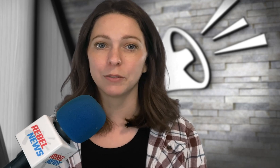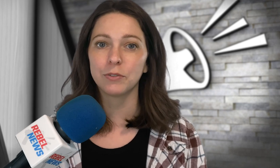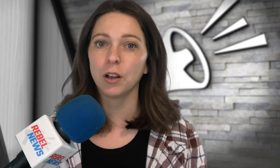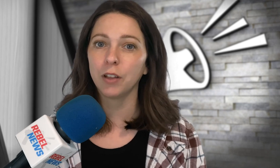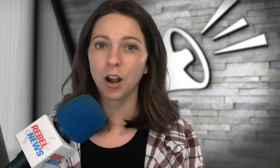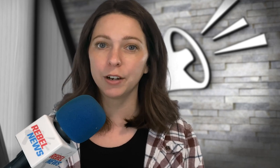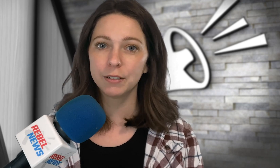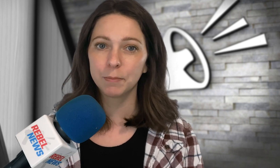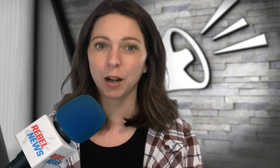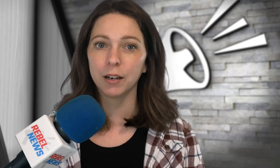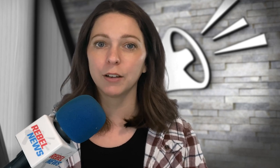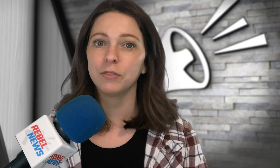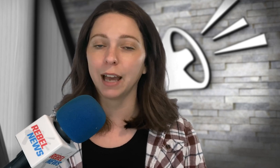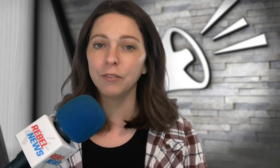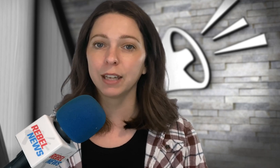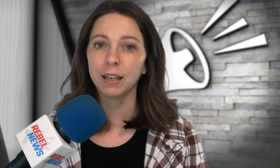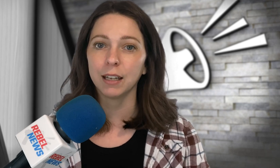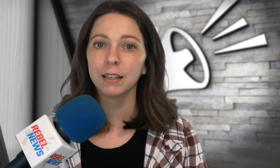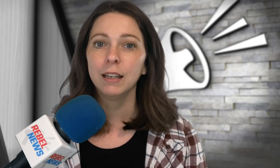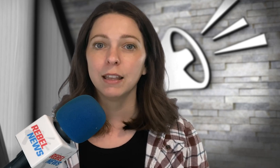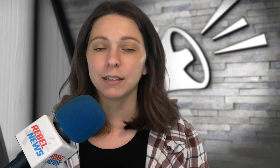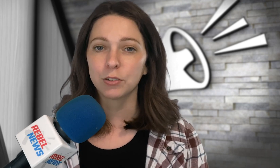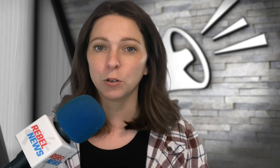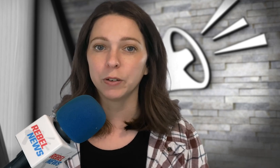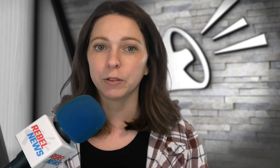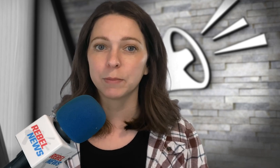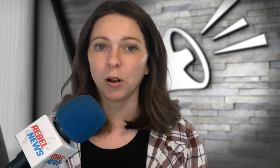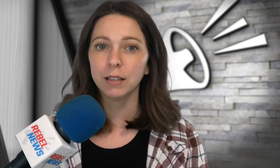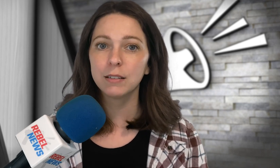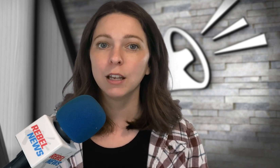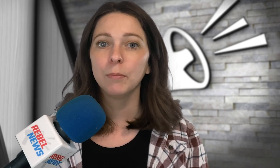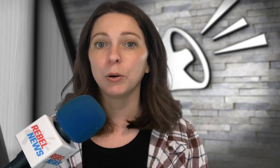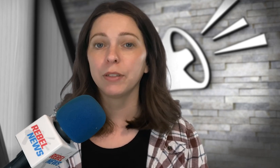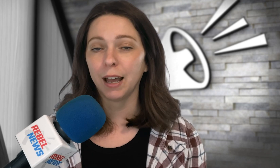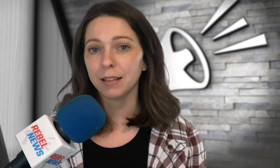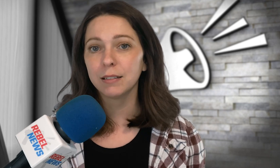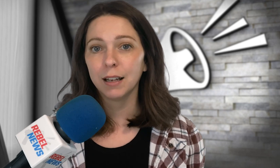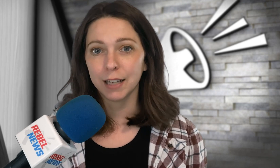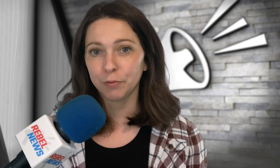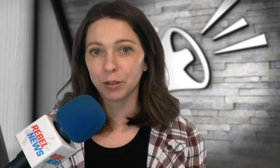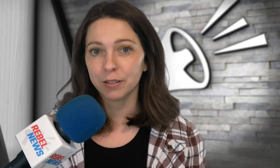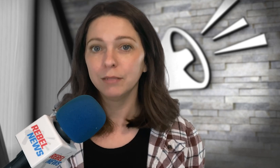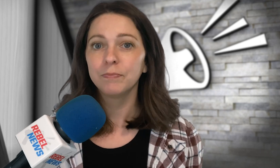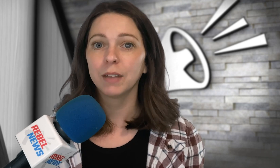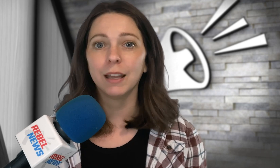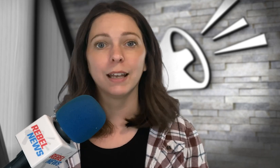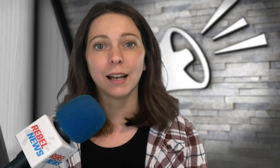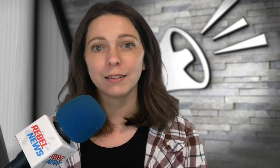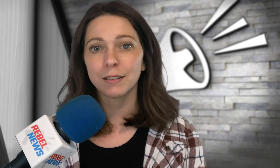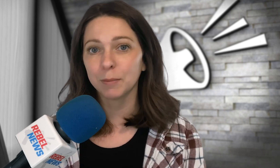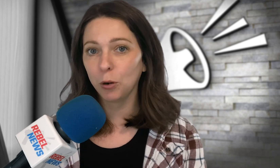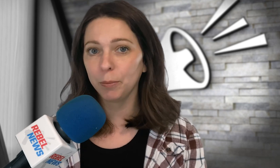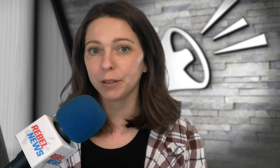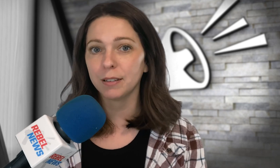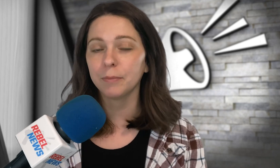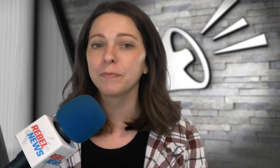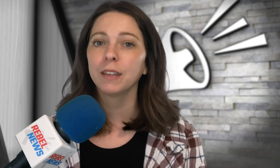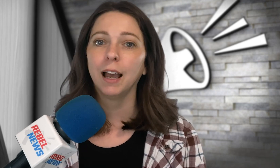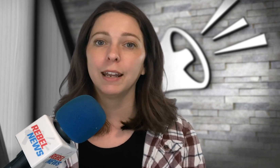on the hardest part of navigating this COVID response, both as a deaf person and as a support person, and